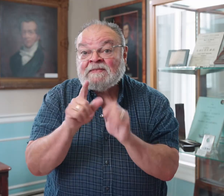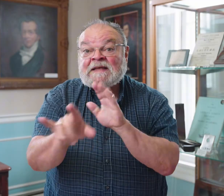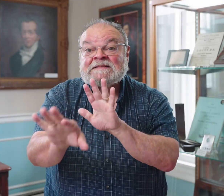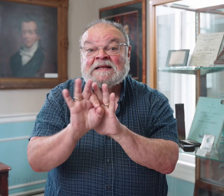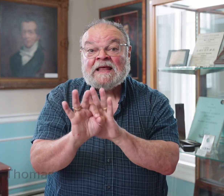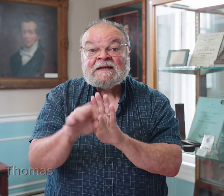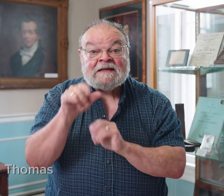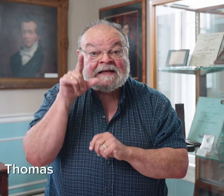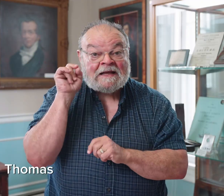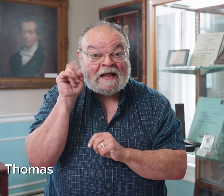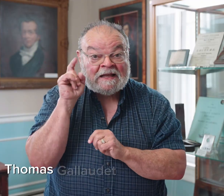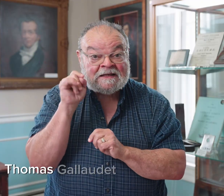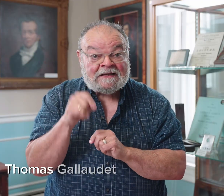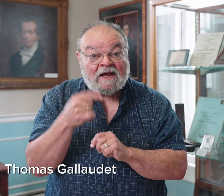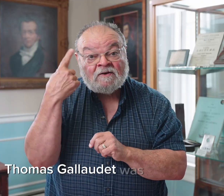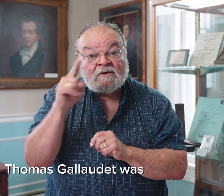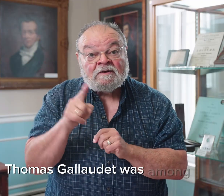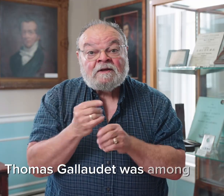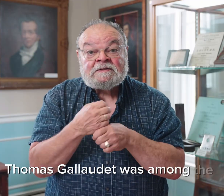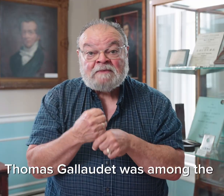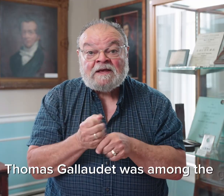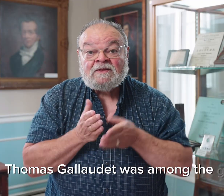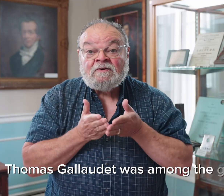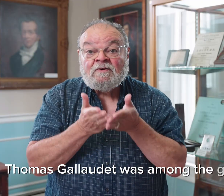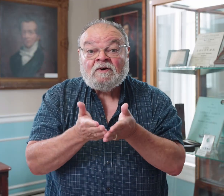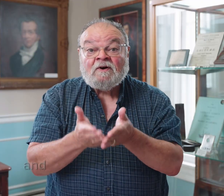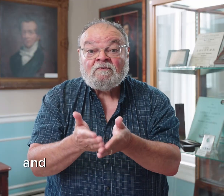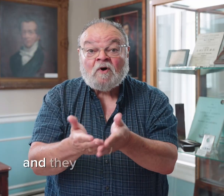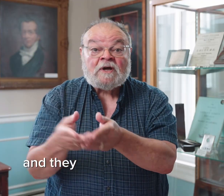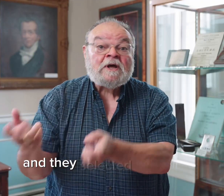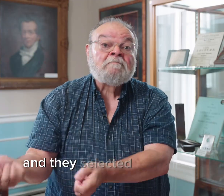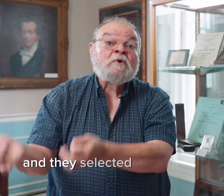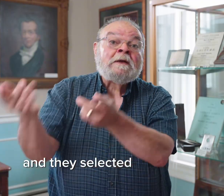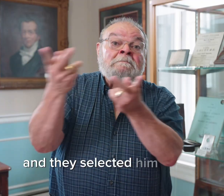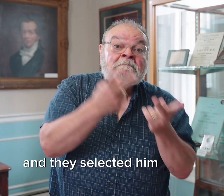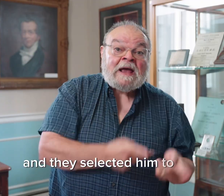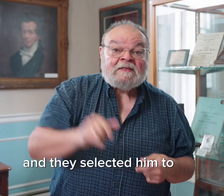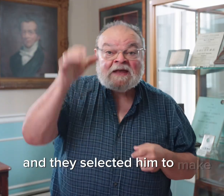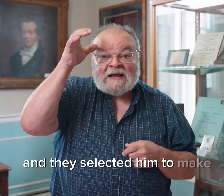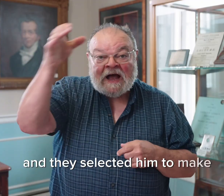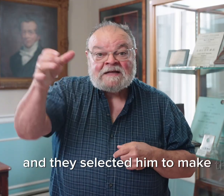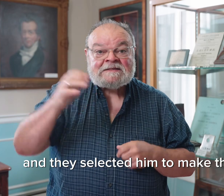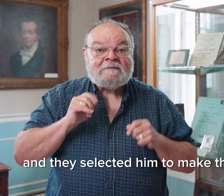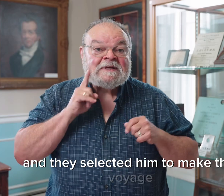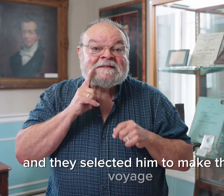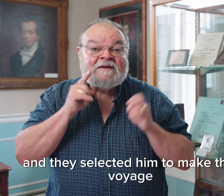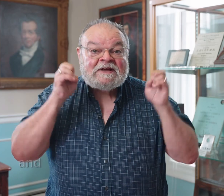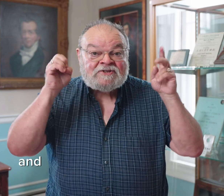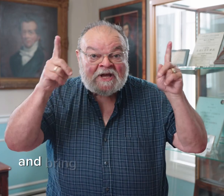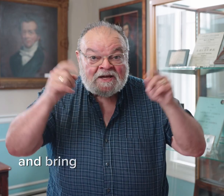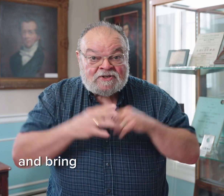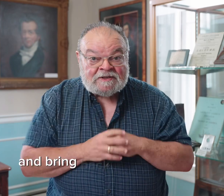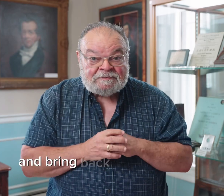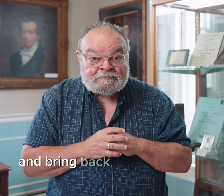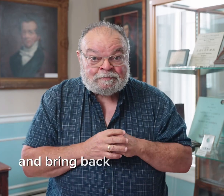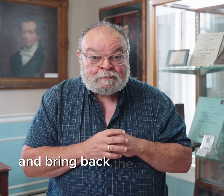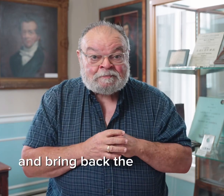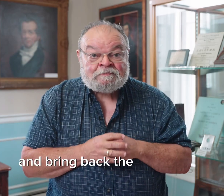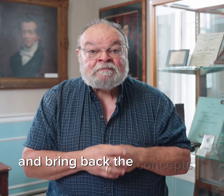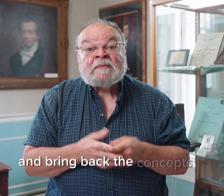Thomas Gallaudet was among the group, and they selected him to make the voyage and bring back the